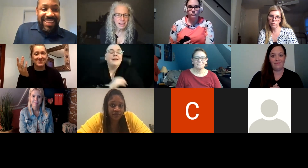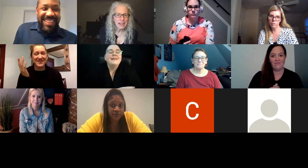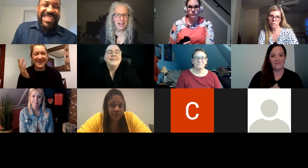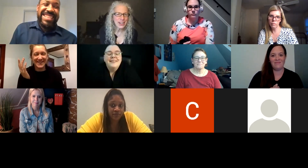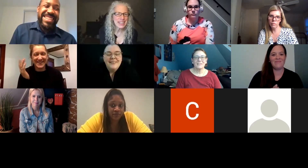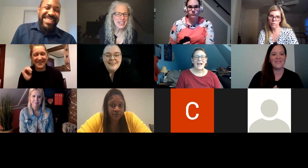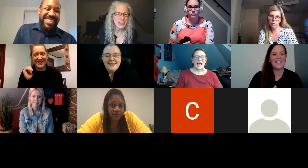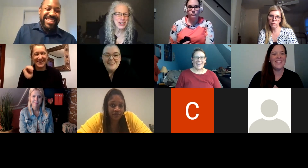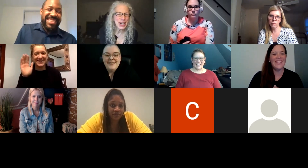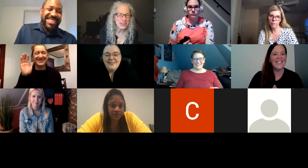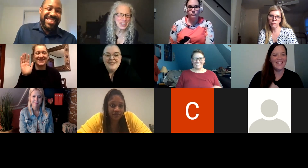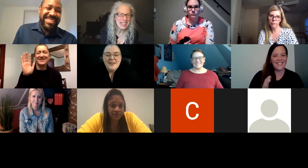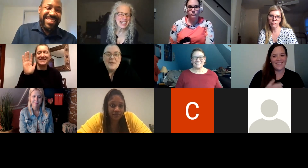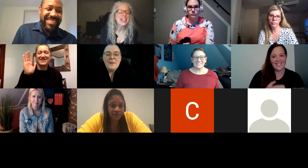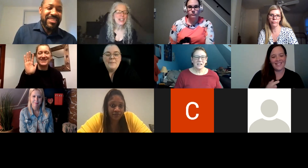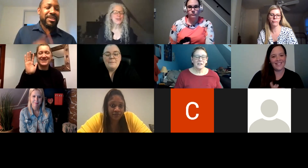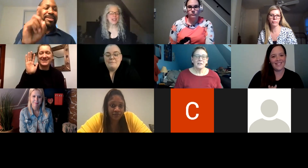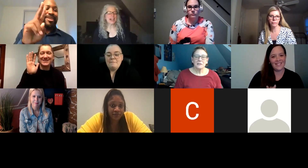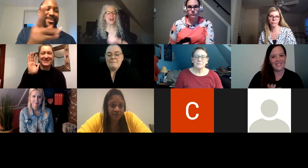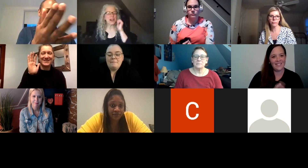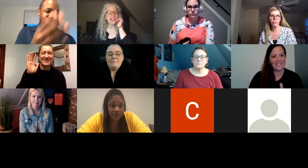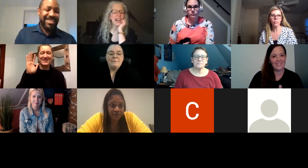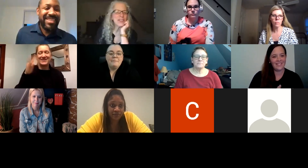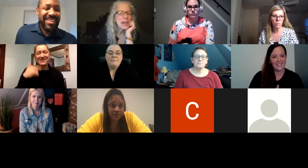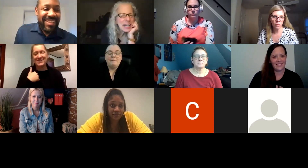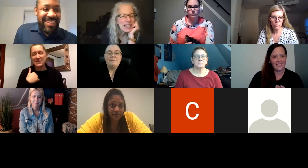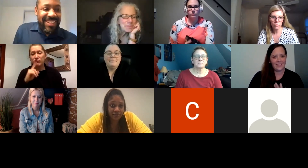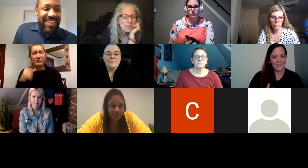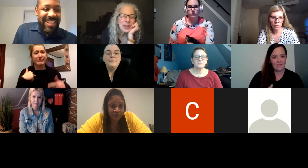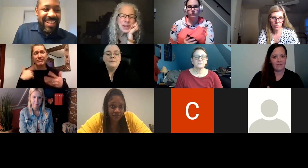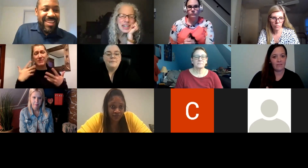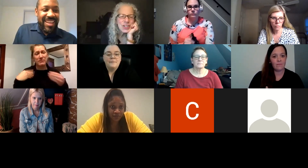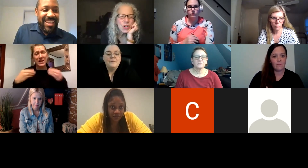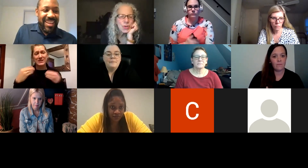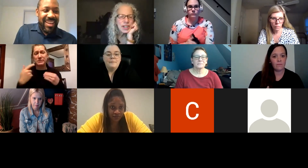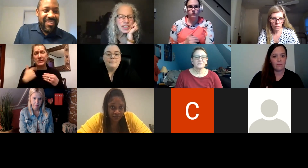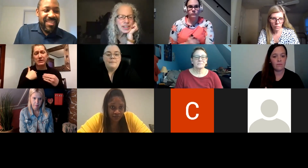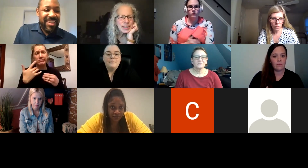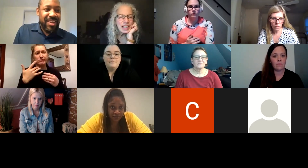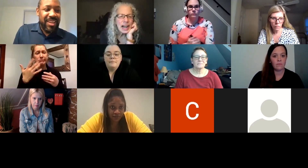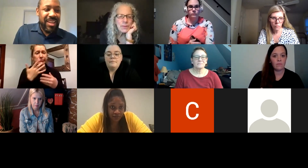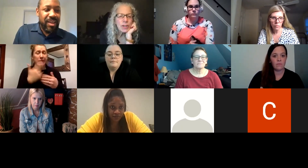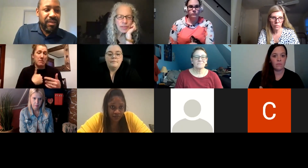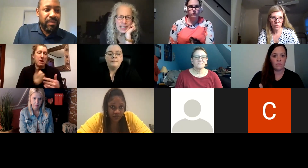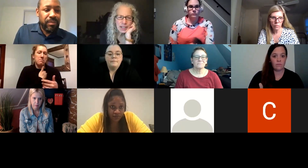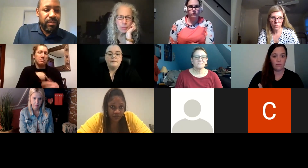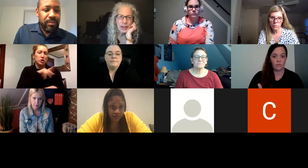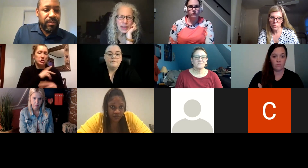I could continue to talk, Rain saying, Drew saying, no, I've got my hand up. Okay, so I'm very flexible about that.